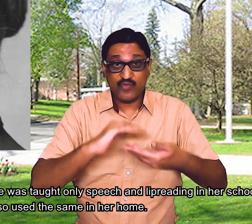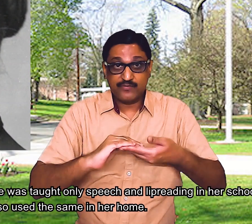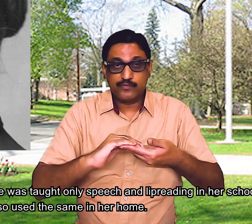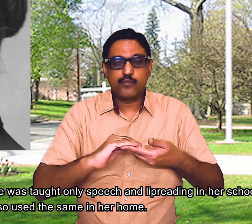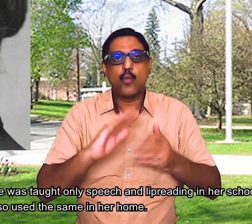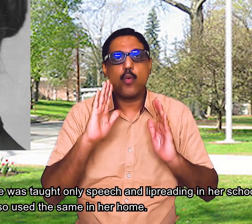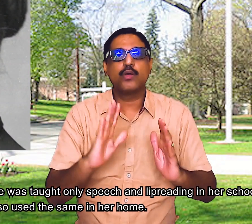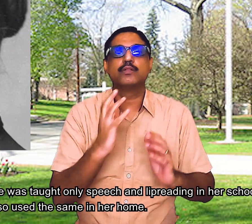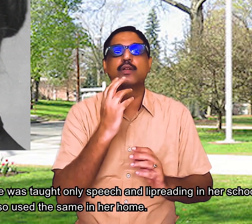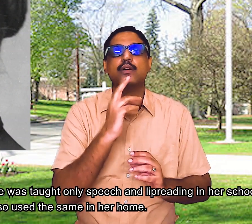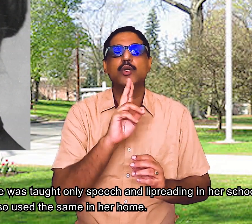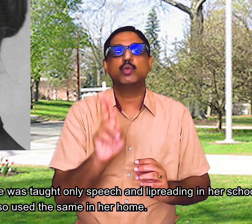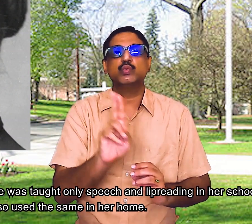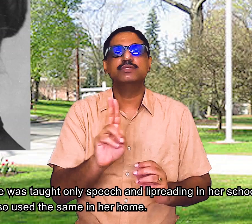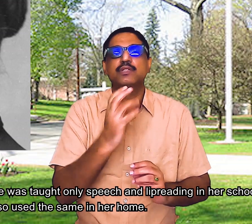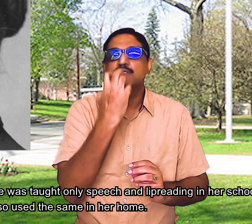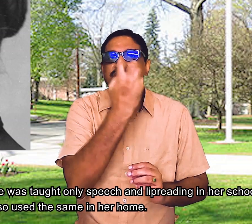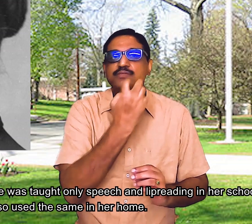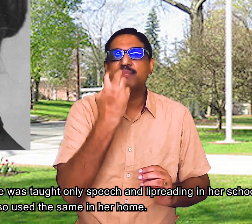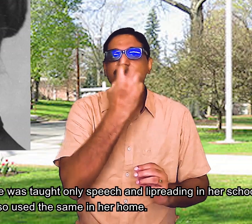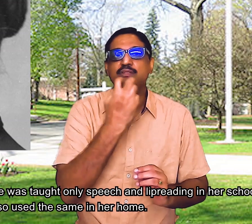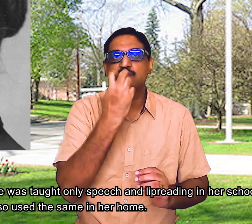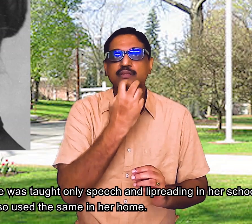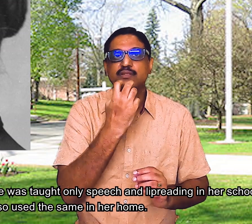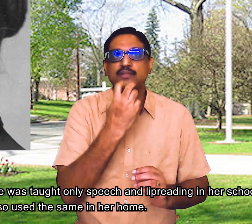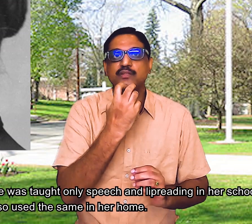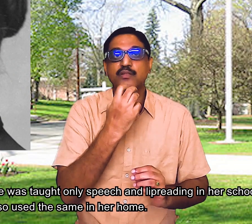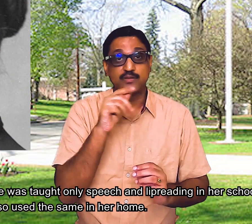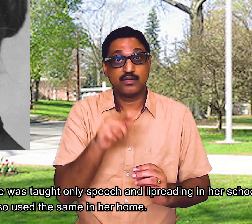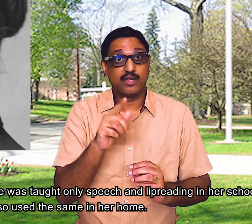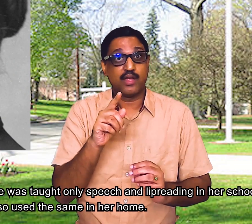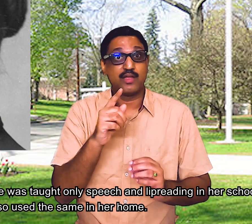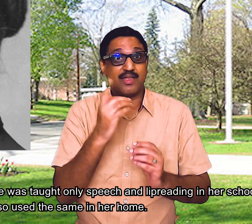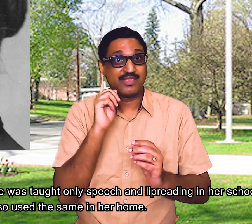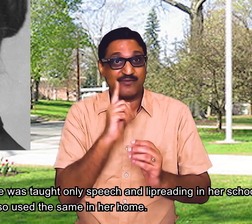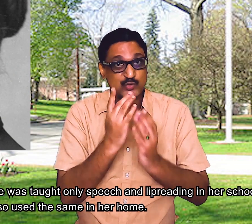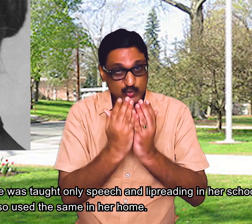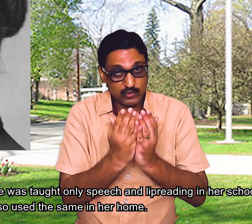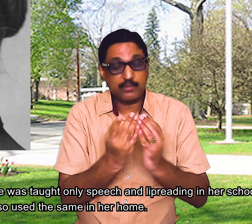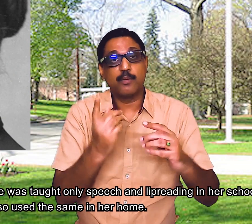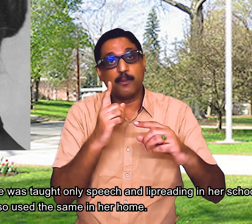His wife was taught only speech and lip reading in her school, and she also used the same in her home.